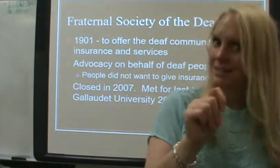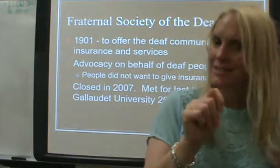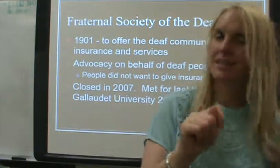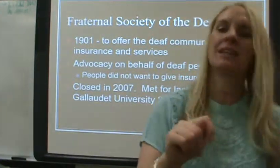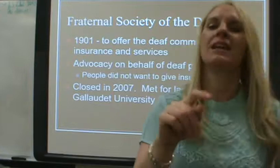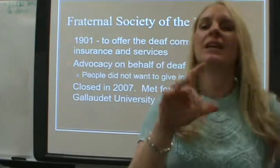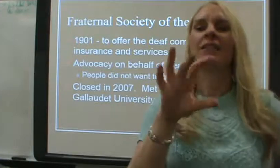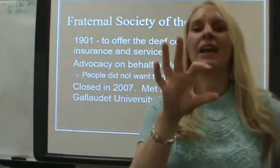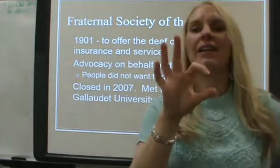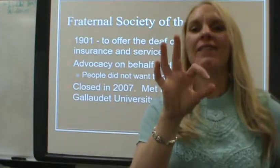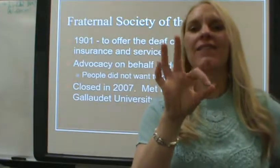frat, right?